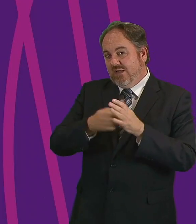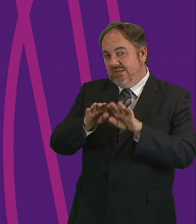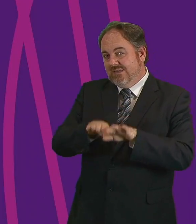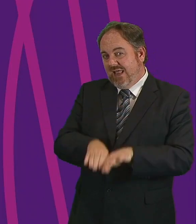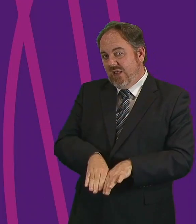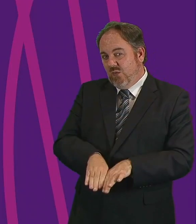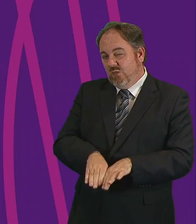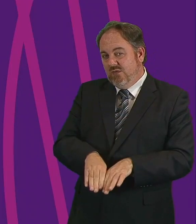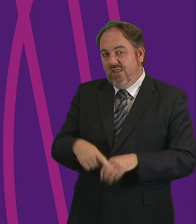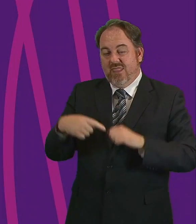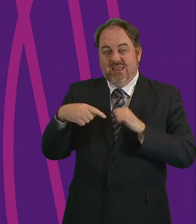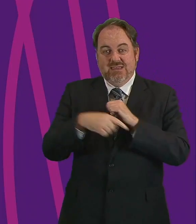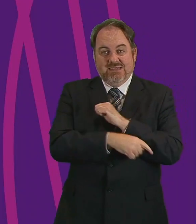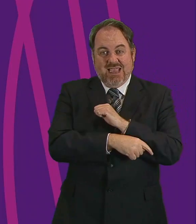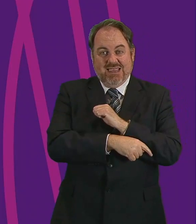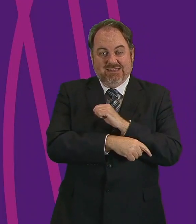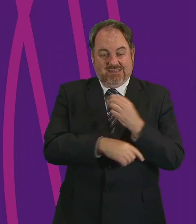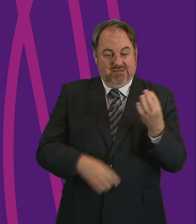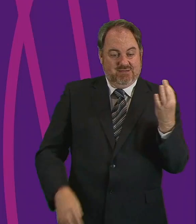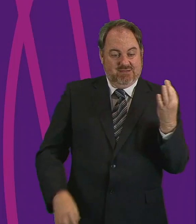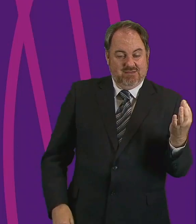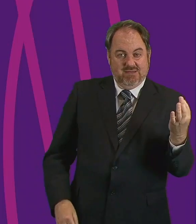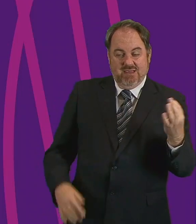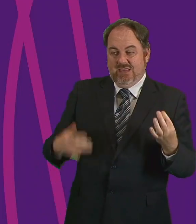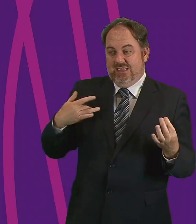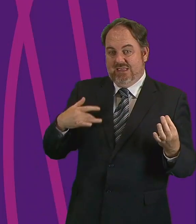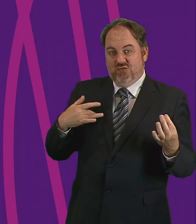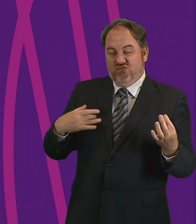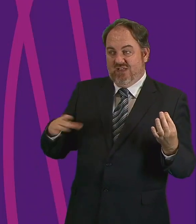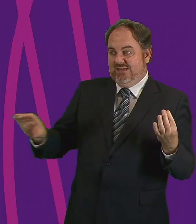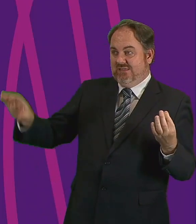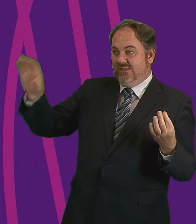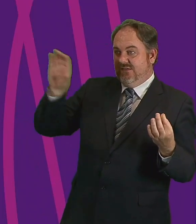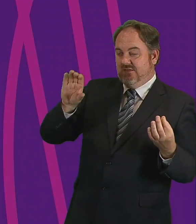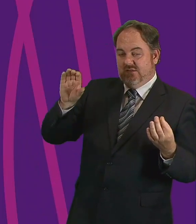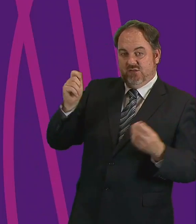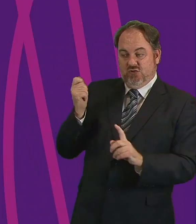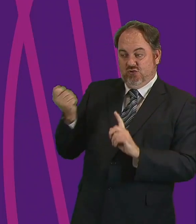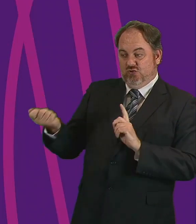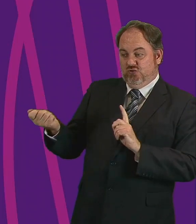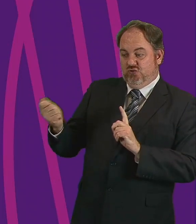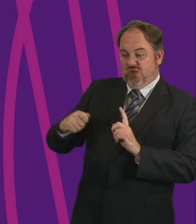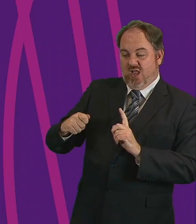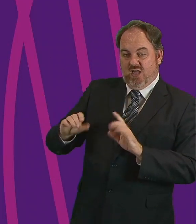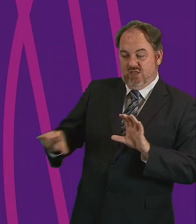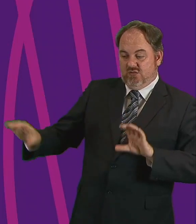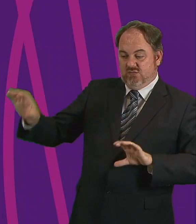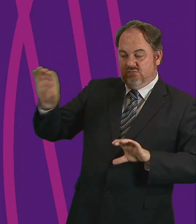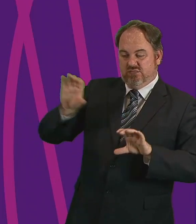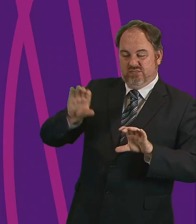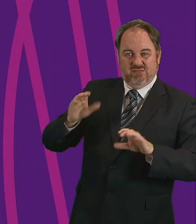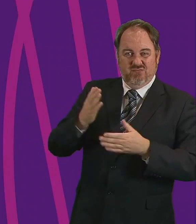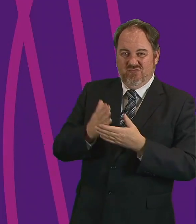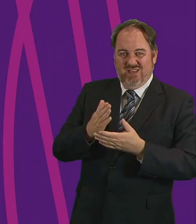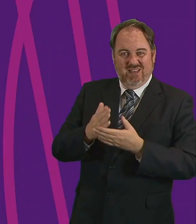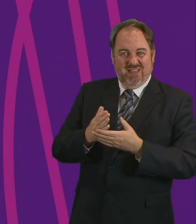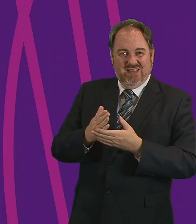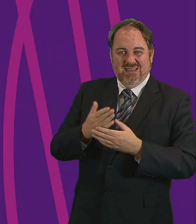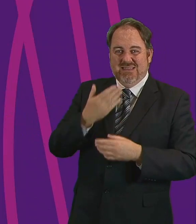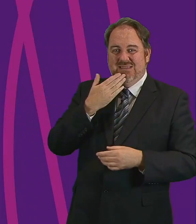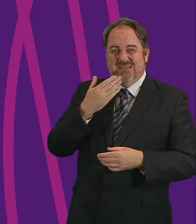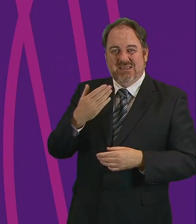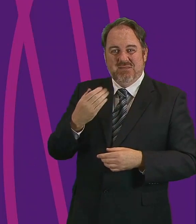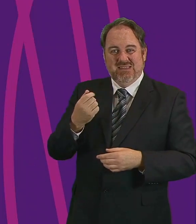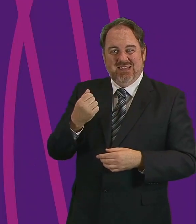the debt interest to revenue ratio, as a measure of the financial burden that debt imposes on the public finances, remains close